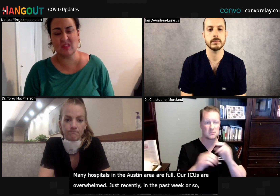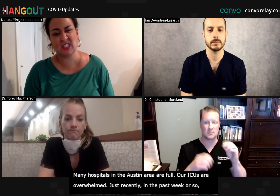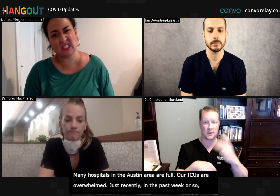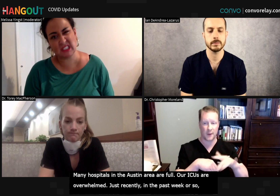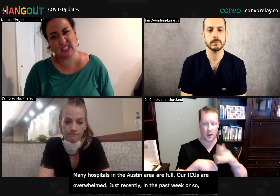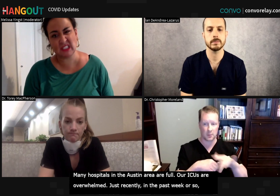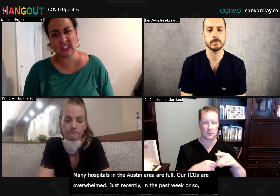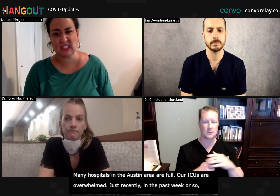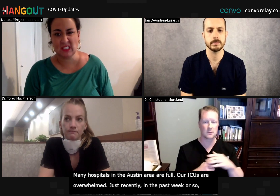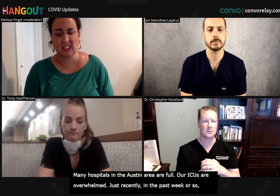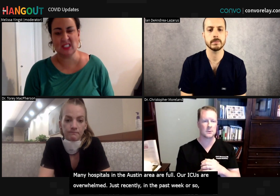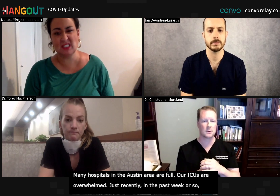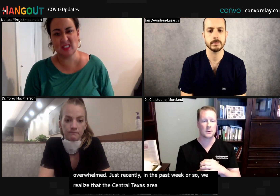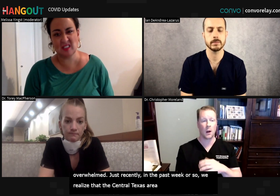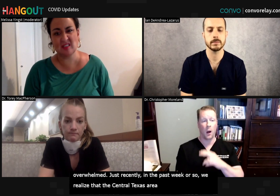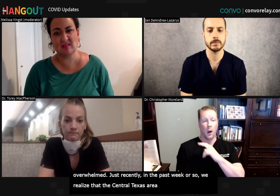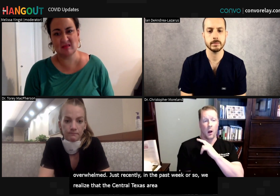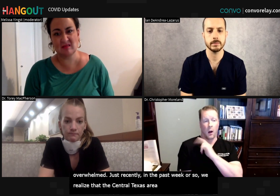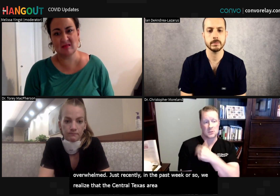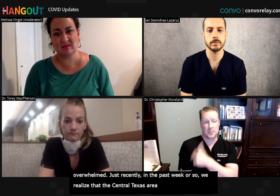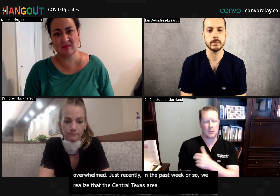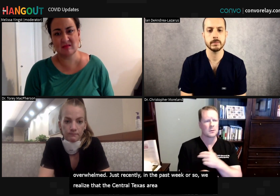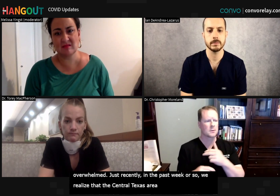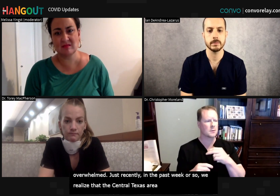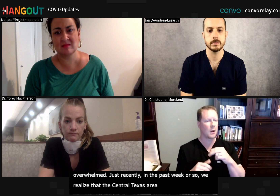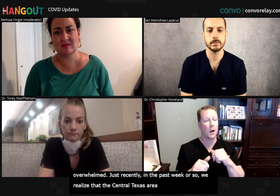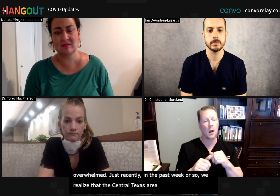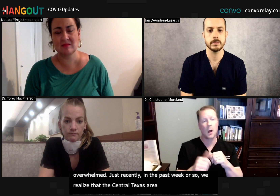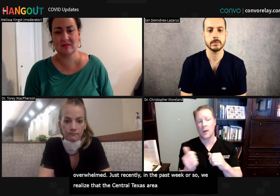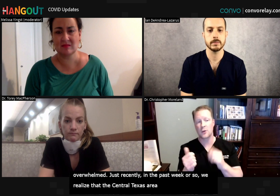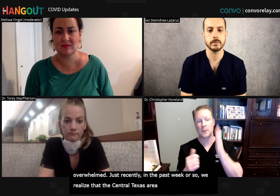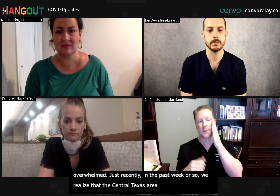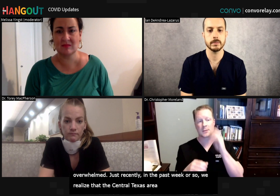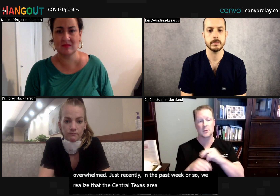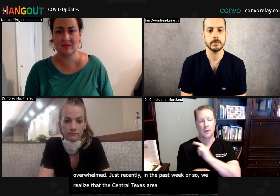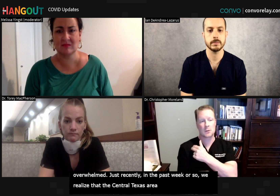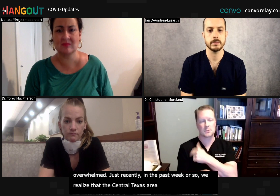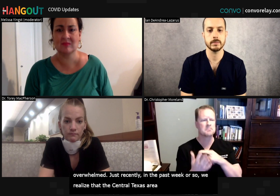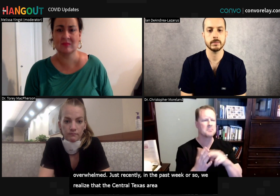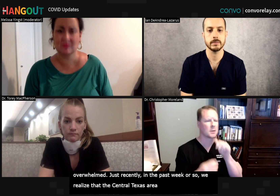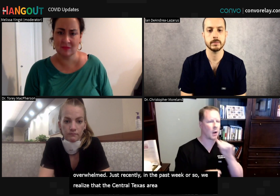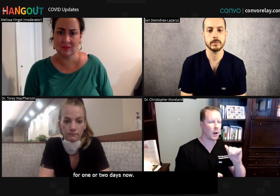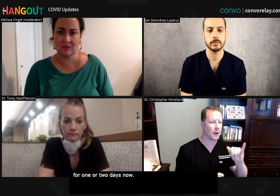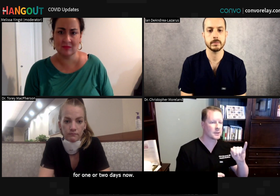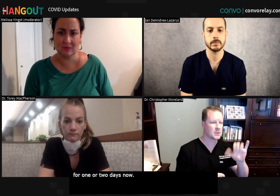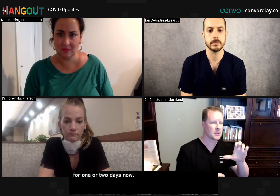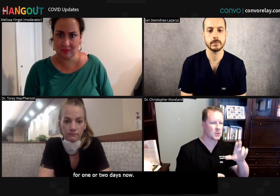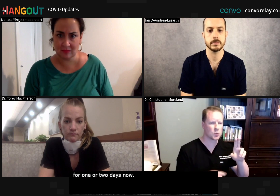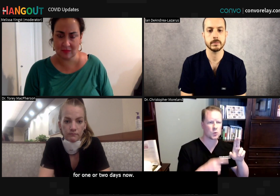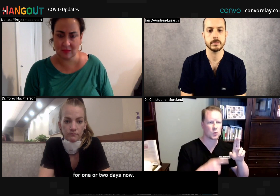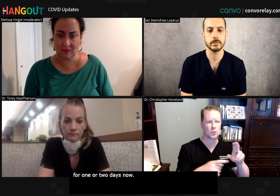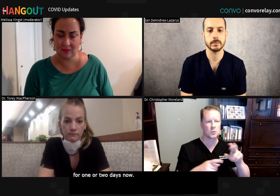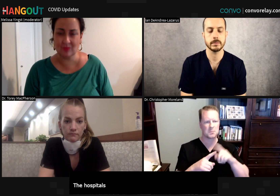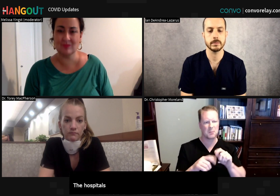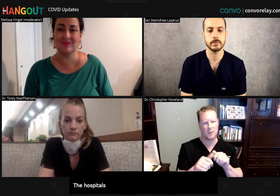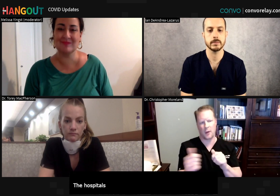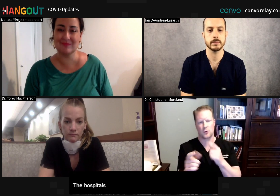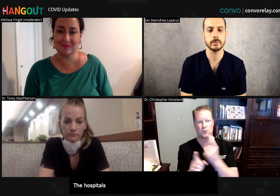had no ICU beds for 1 or 2 days now. The hospitals may have other beds available that are not in